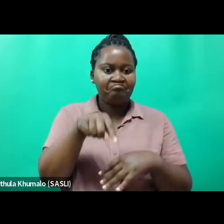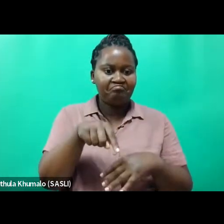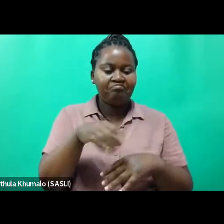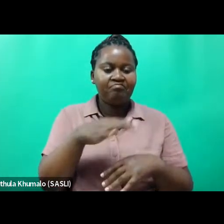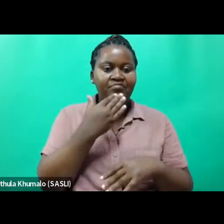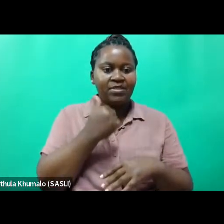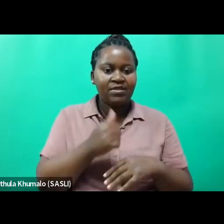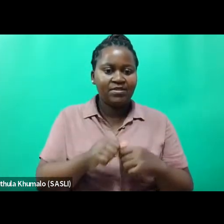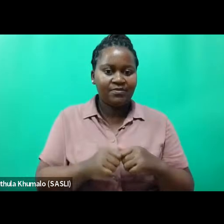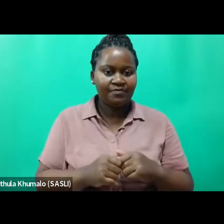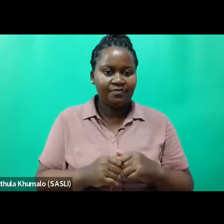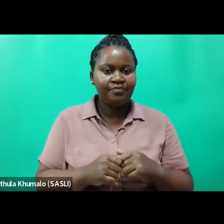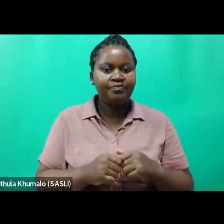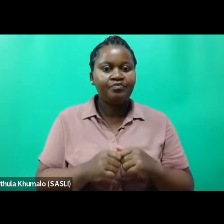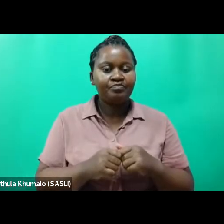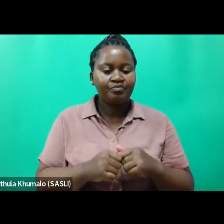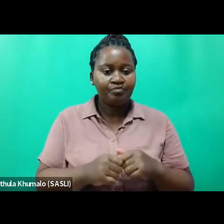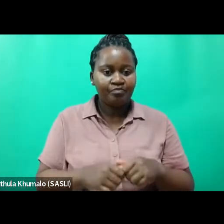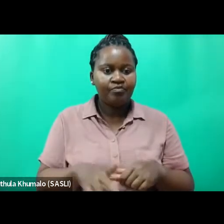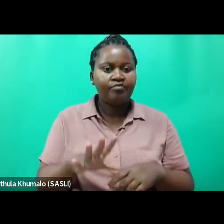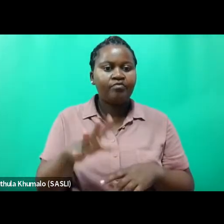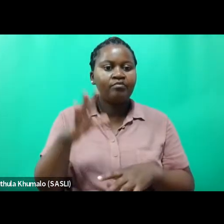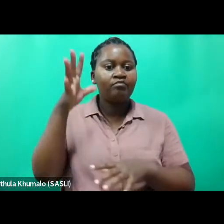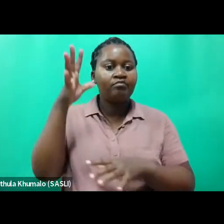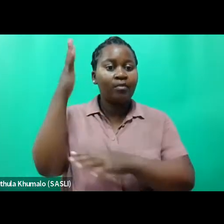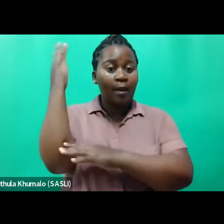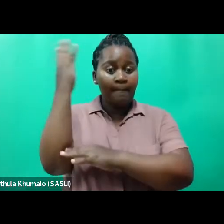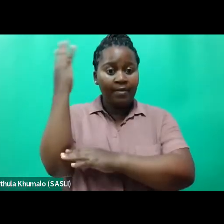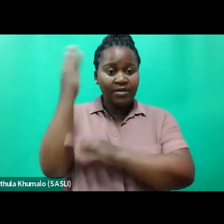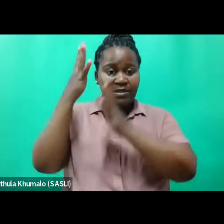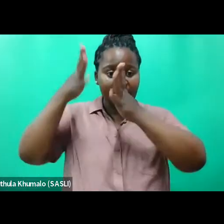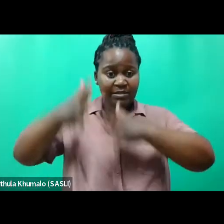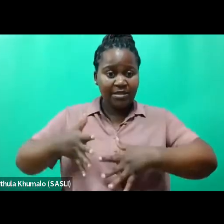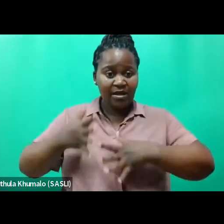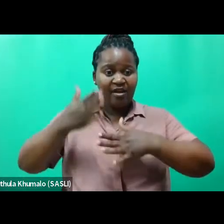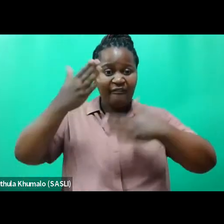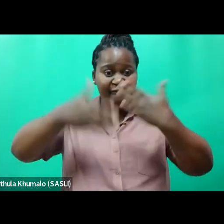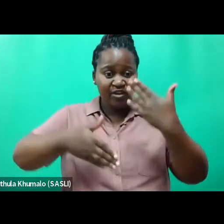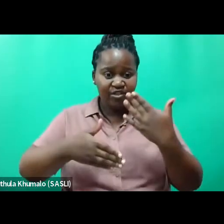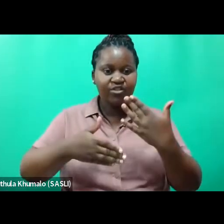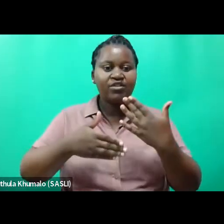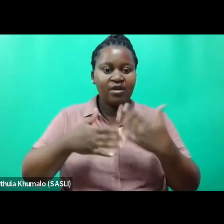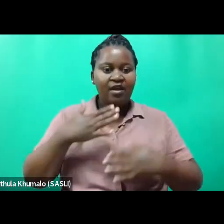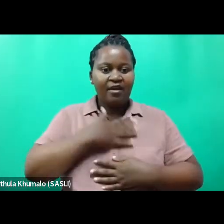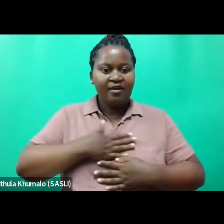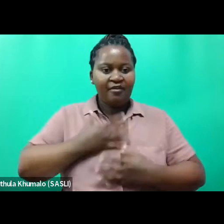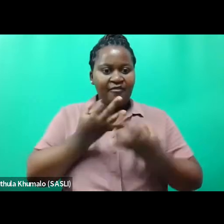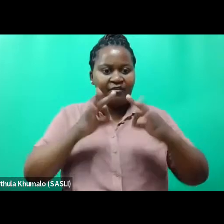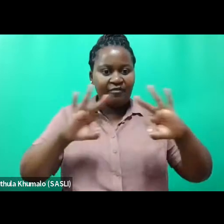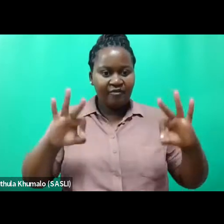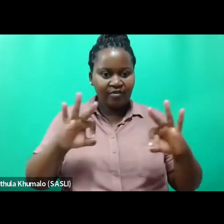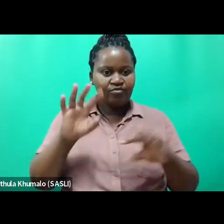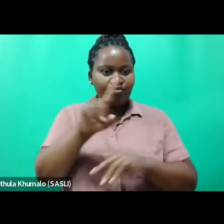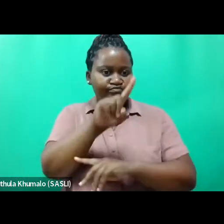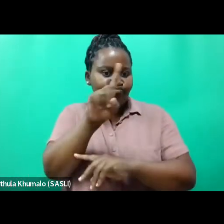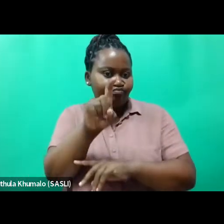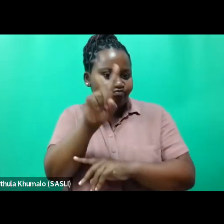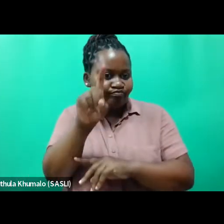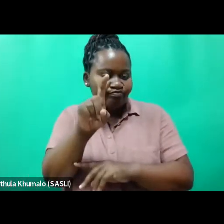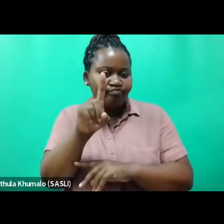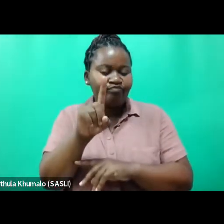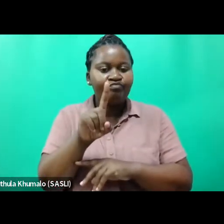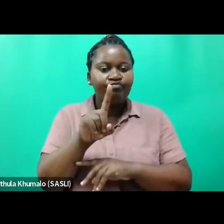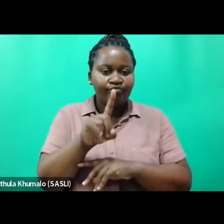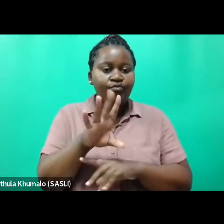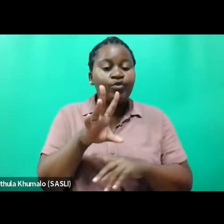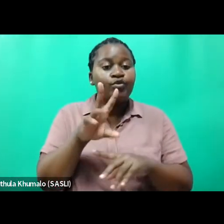As soon as the presenters finish, feel free to engage. All you need to do